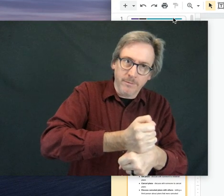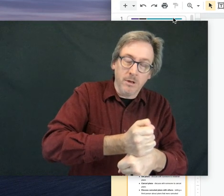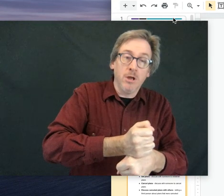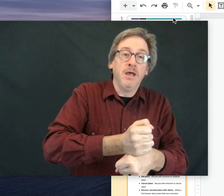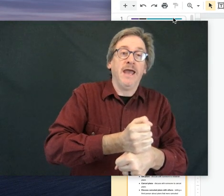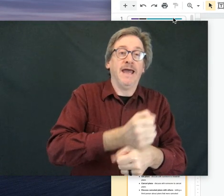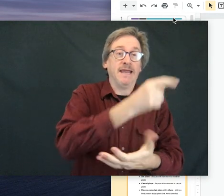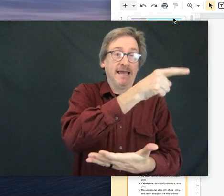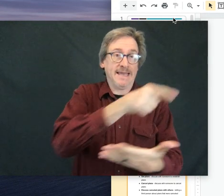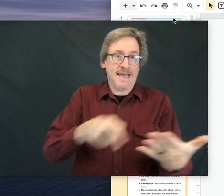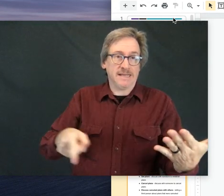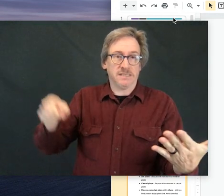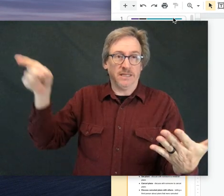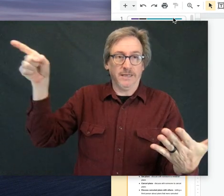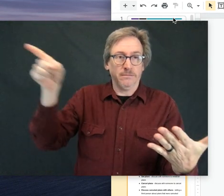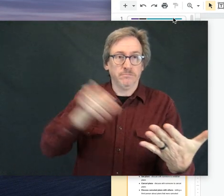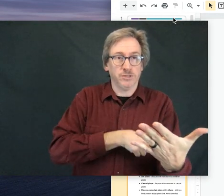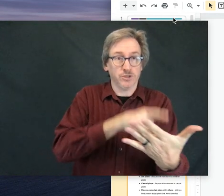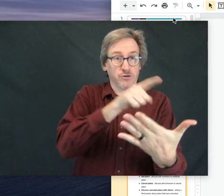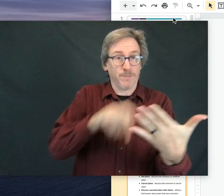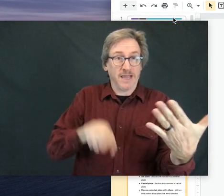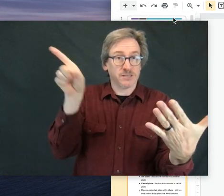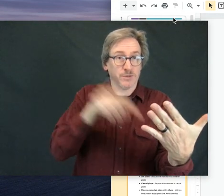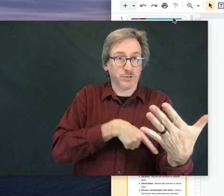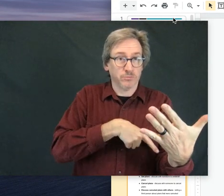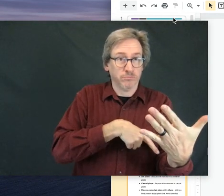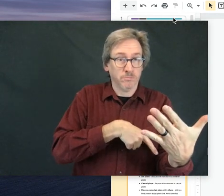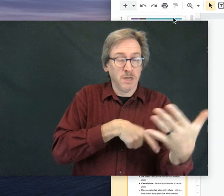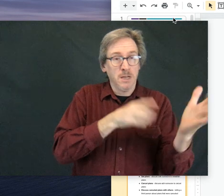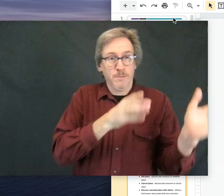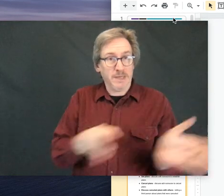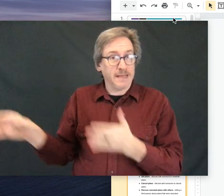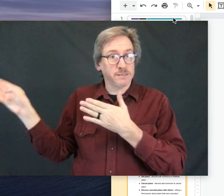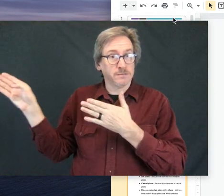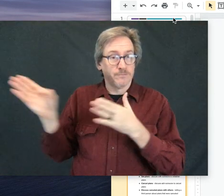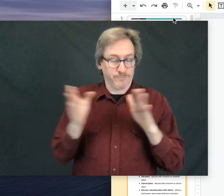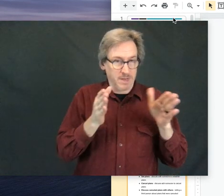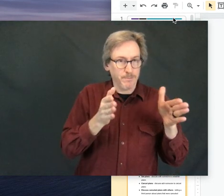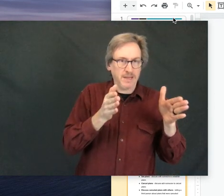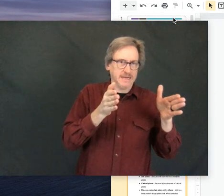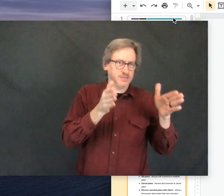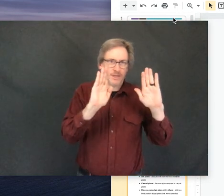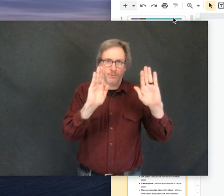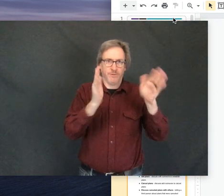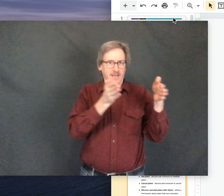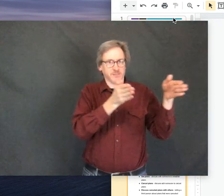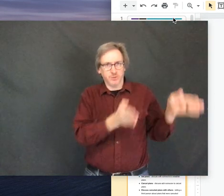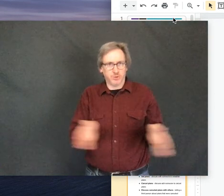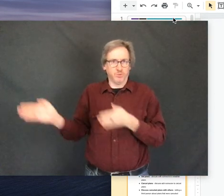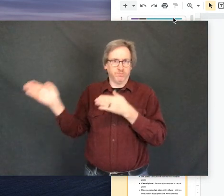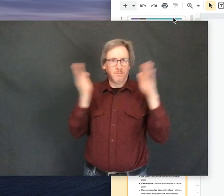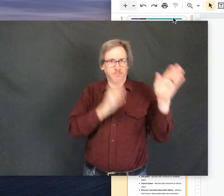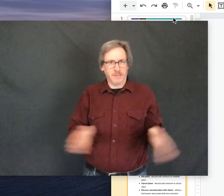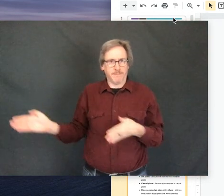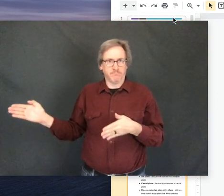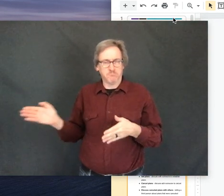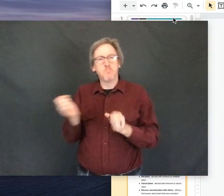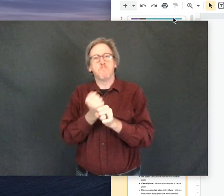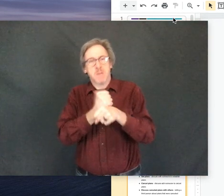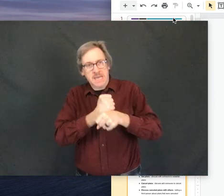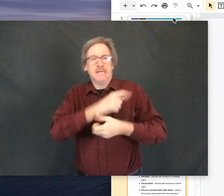Making, and canceling. So just draw a big X through it. Plans. And plan is you take both hands,